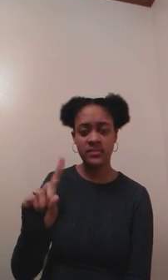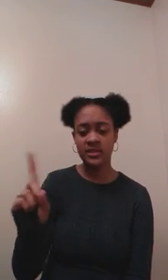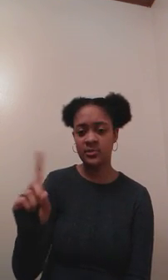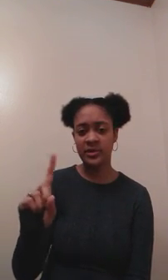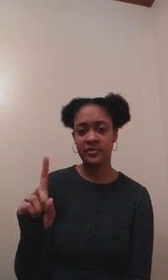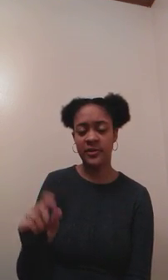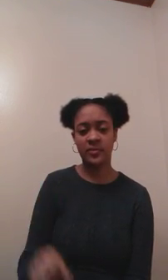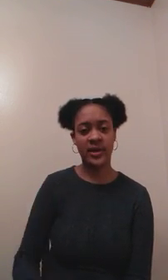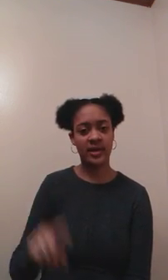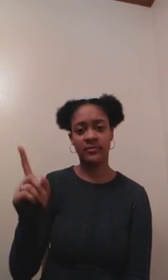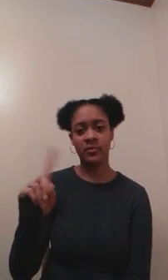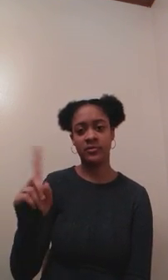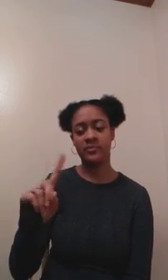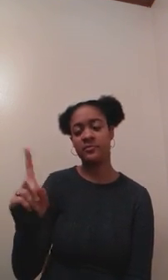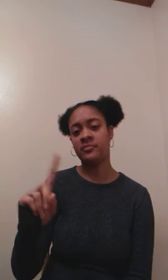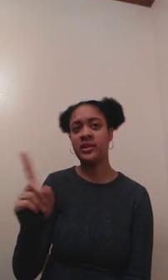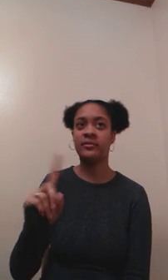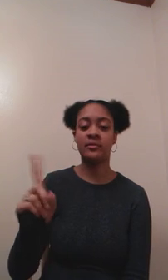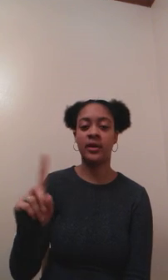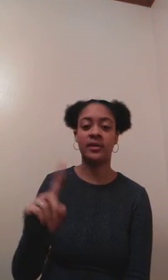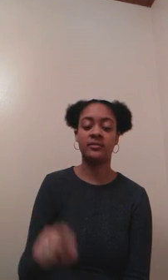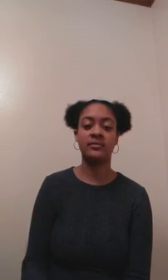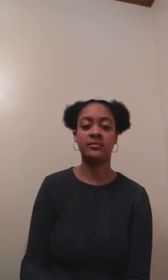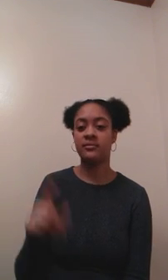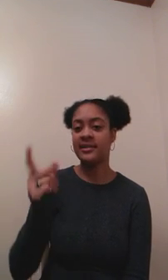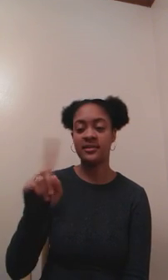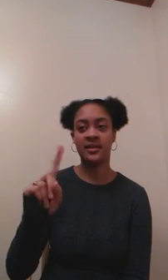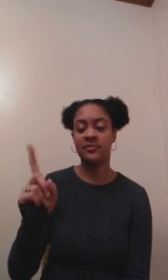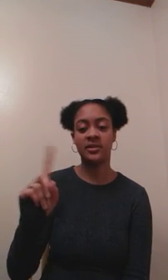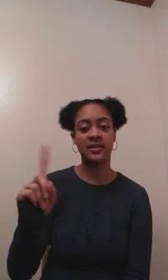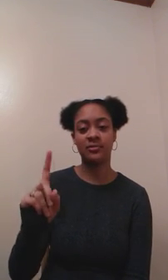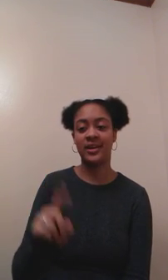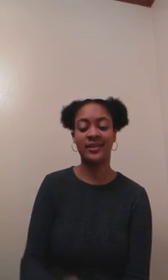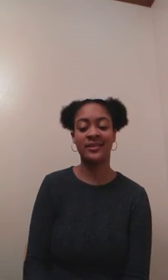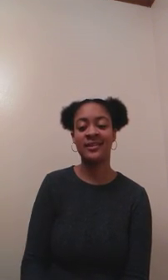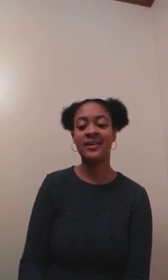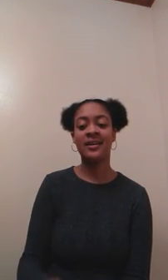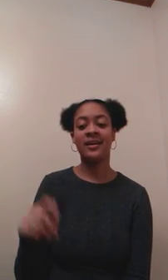Just wiggle your finger back and forth from left to right to left, whichever way.